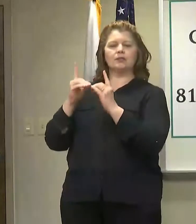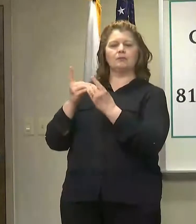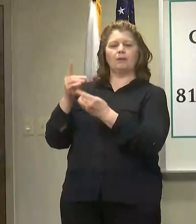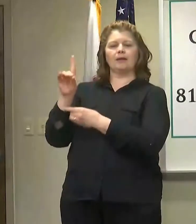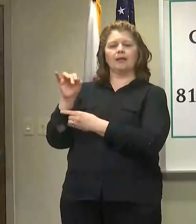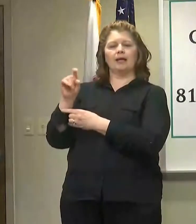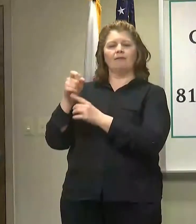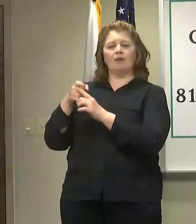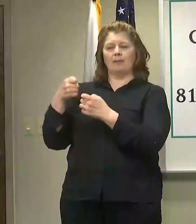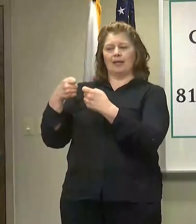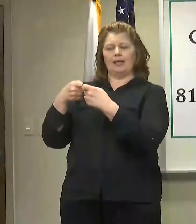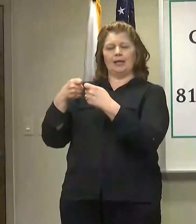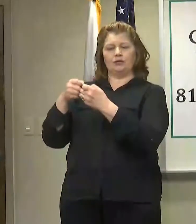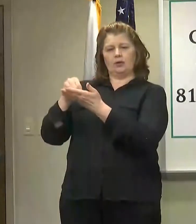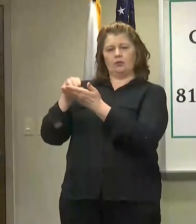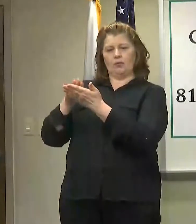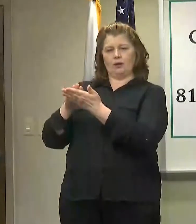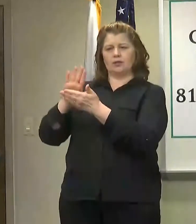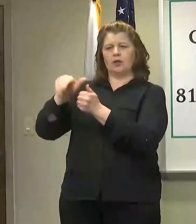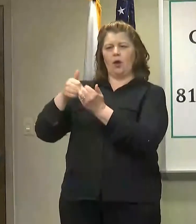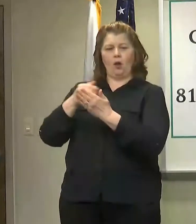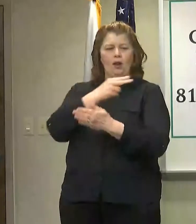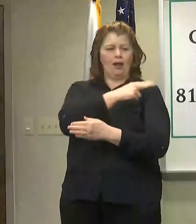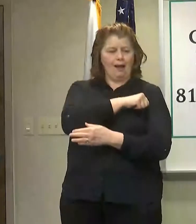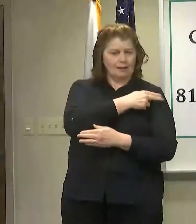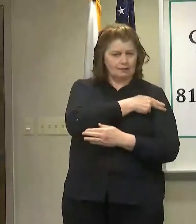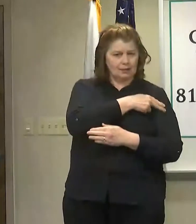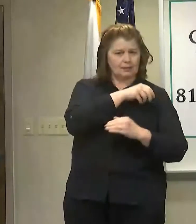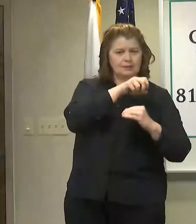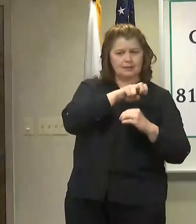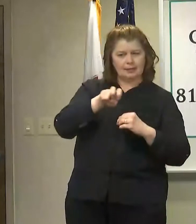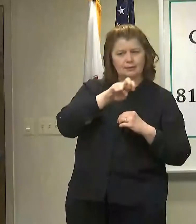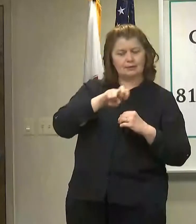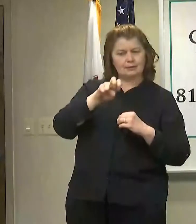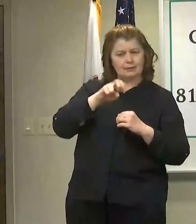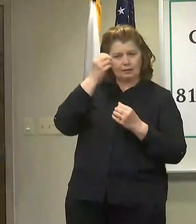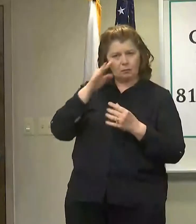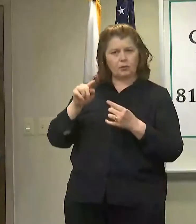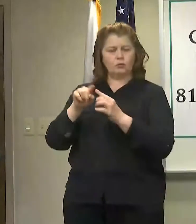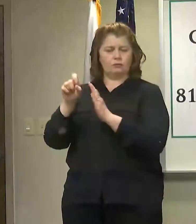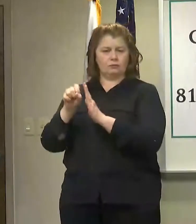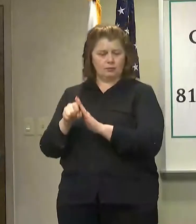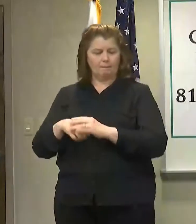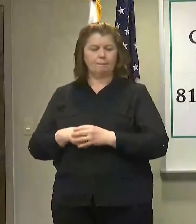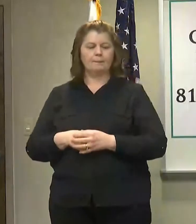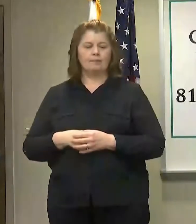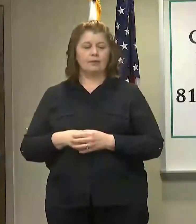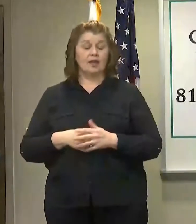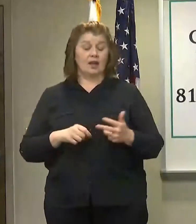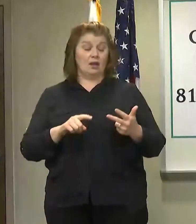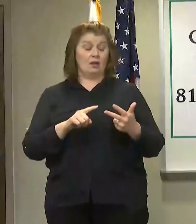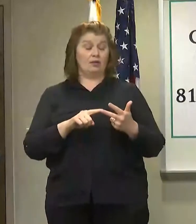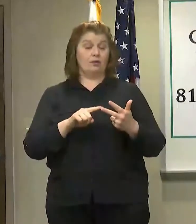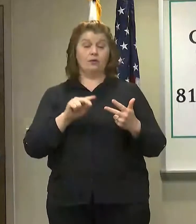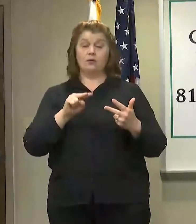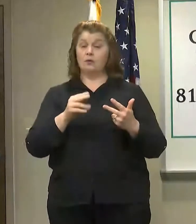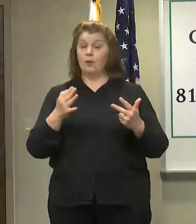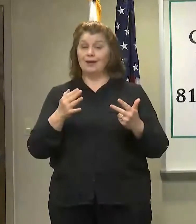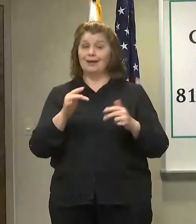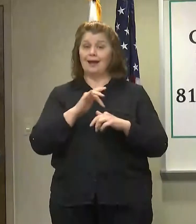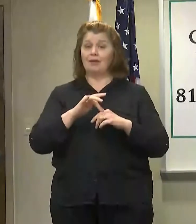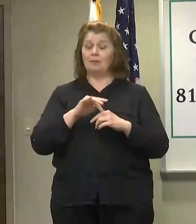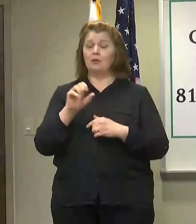of the electronic records in all of our hospitals throughout the state and the region. Then the third thing we're going to look at is the available